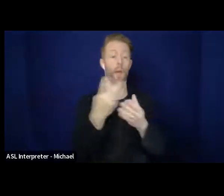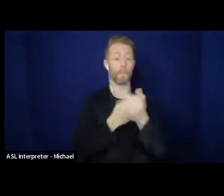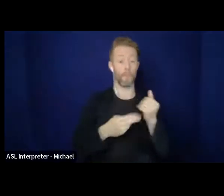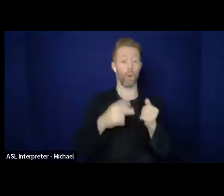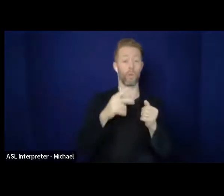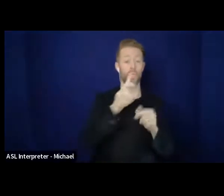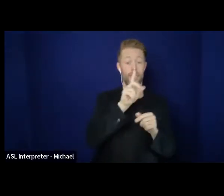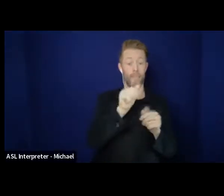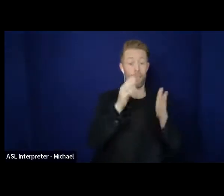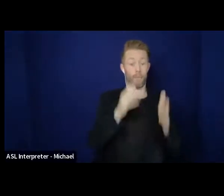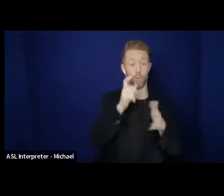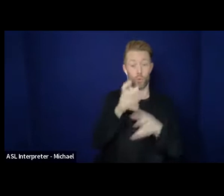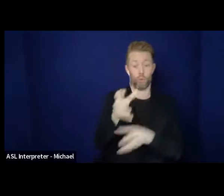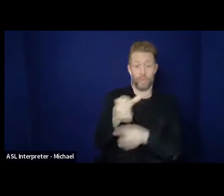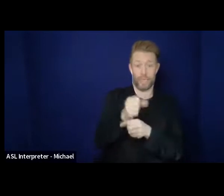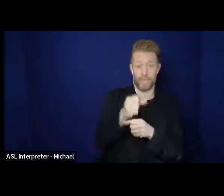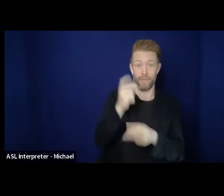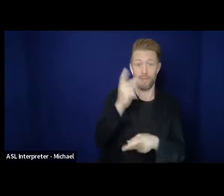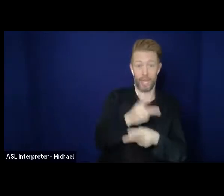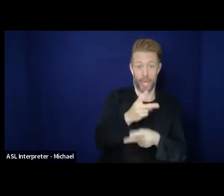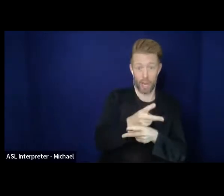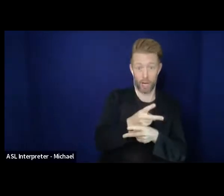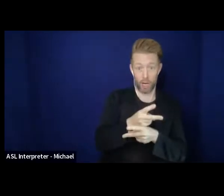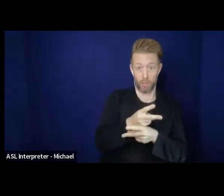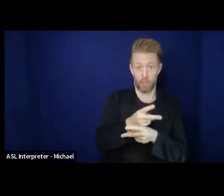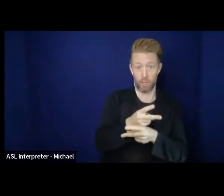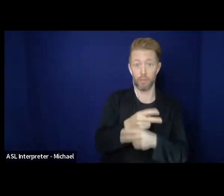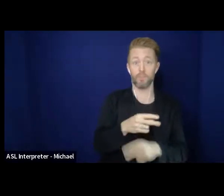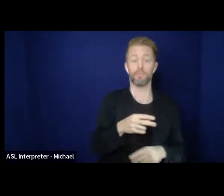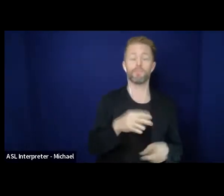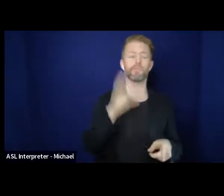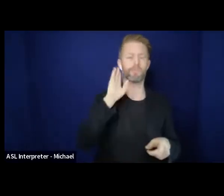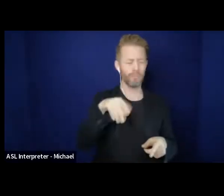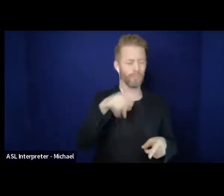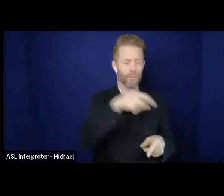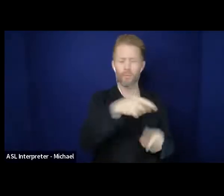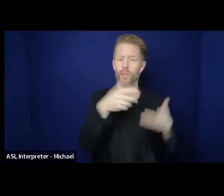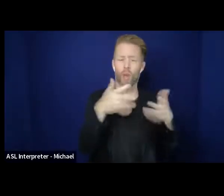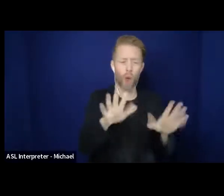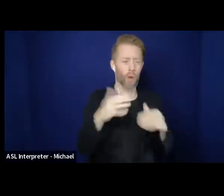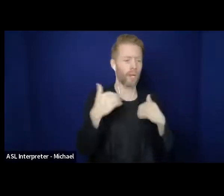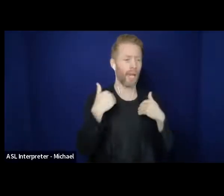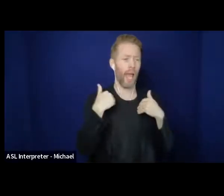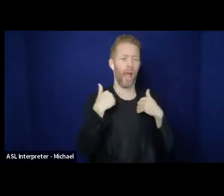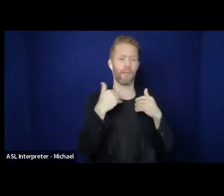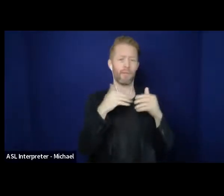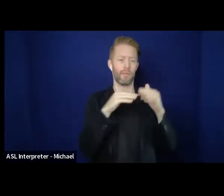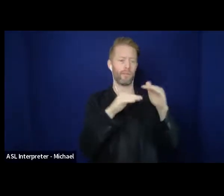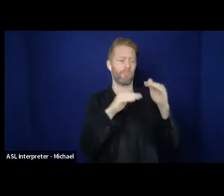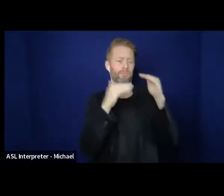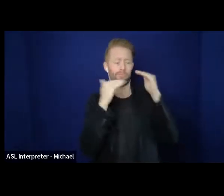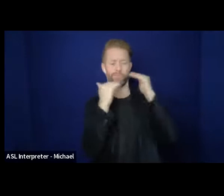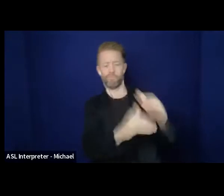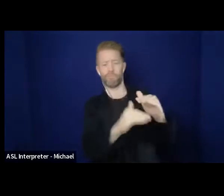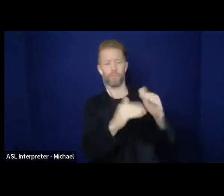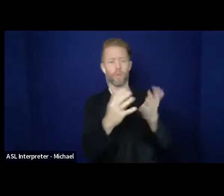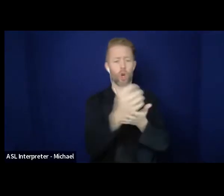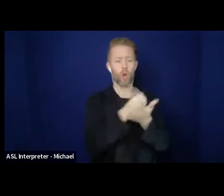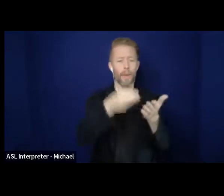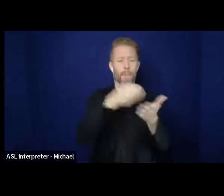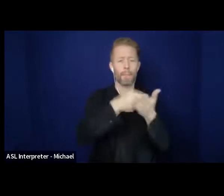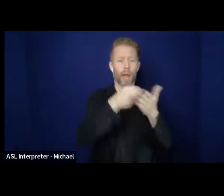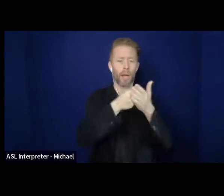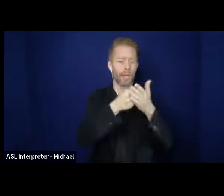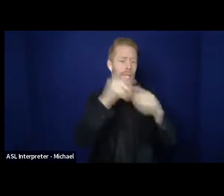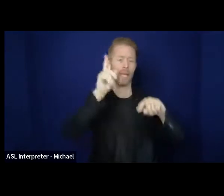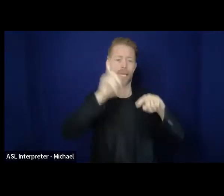care, who by definition are subject to income and asset caps that enforce poverty, and workers who are